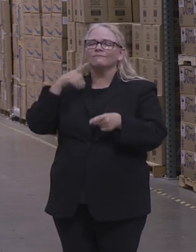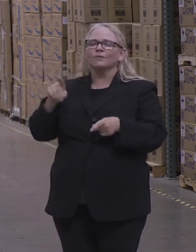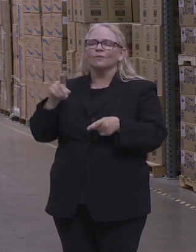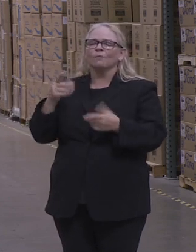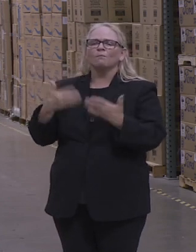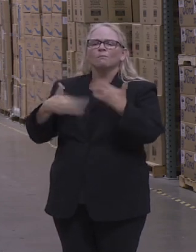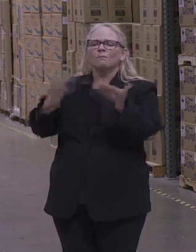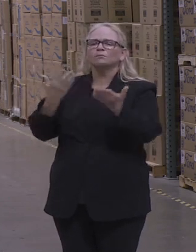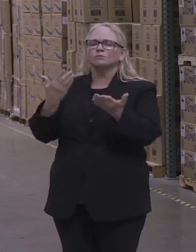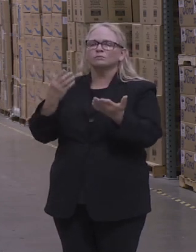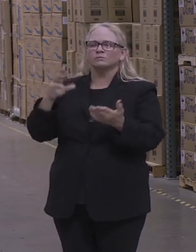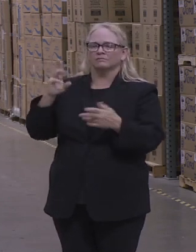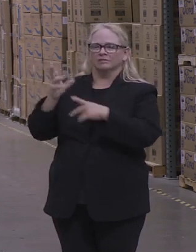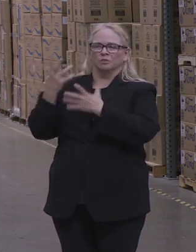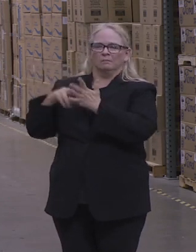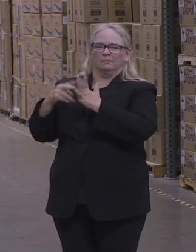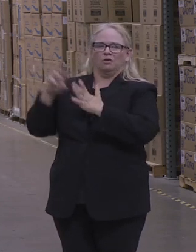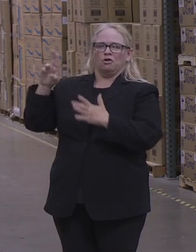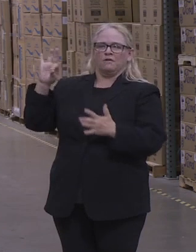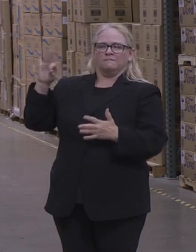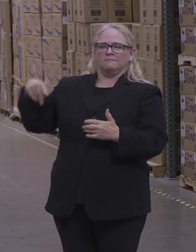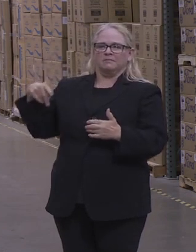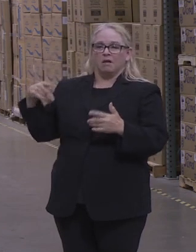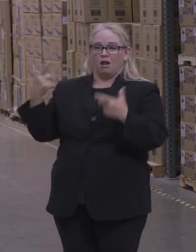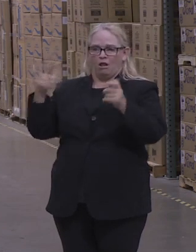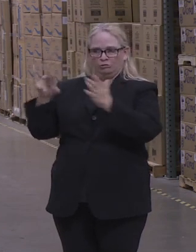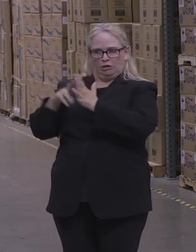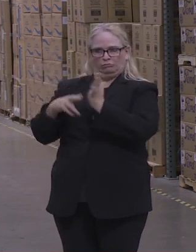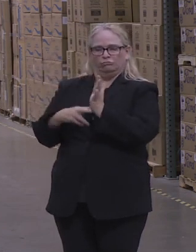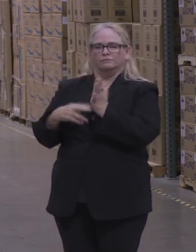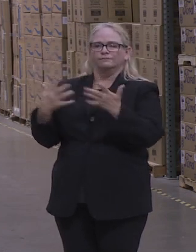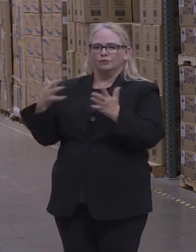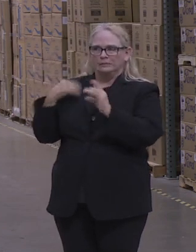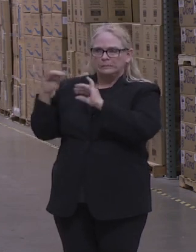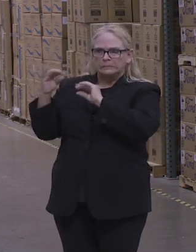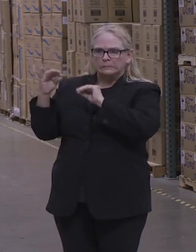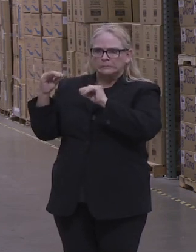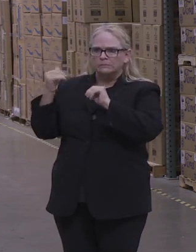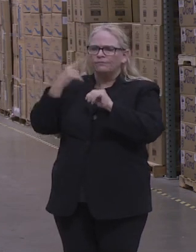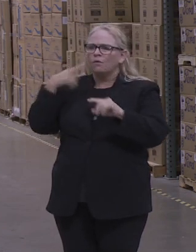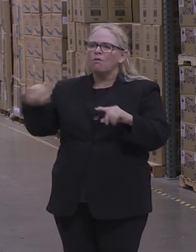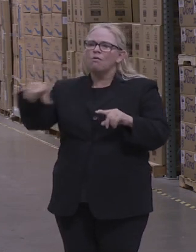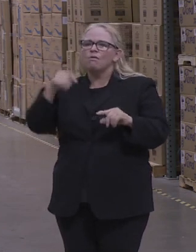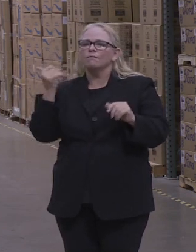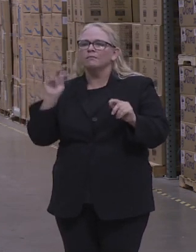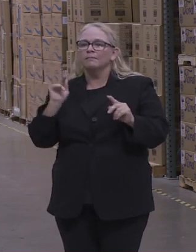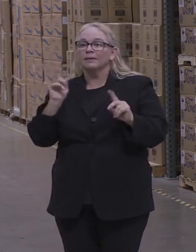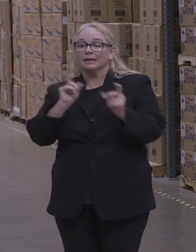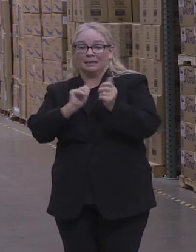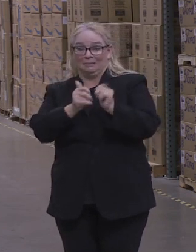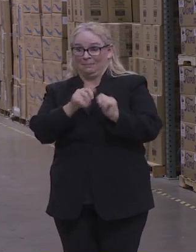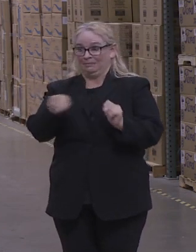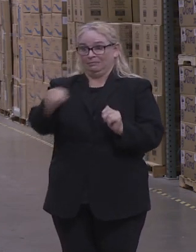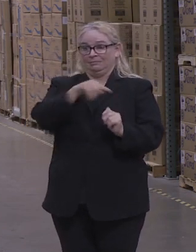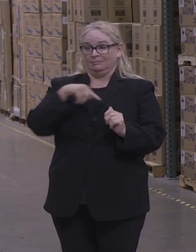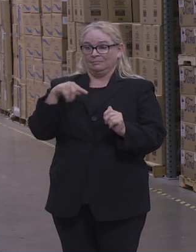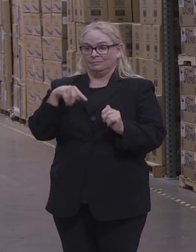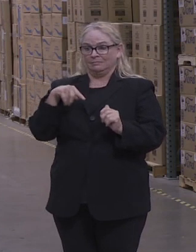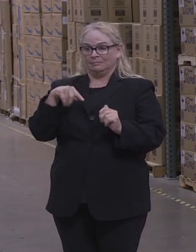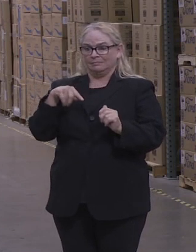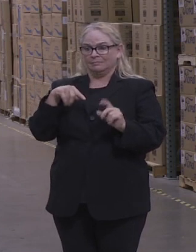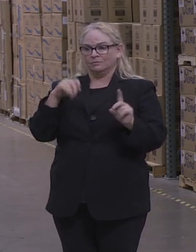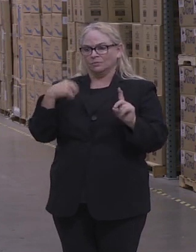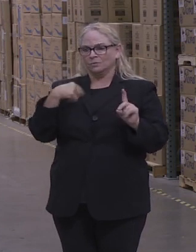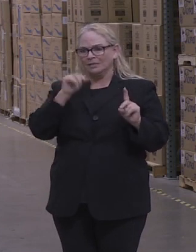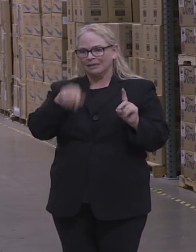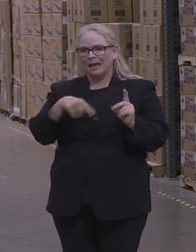larger master contract in an effort to get more bidders, to get these prices down as we're entering, we hope, into a more